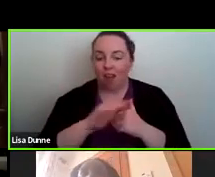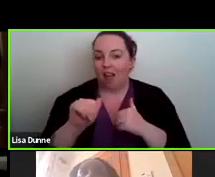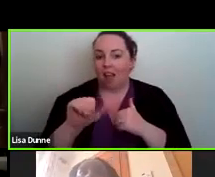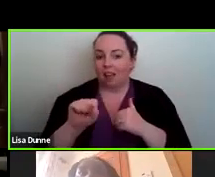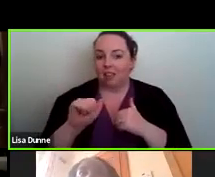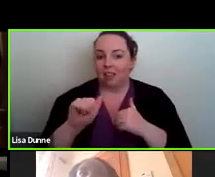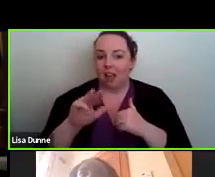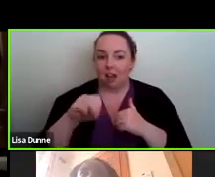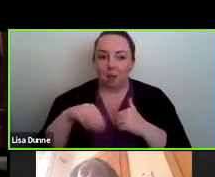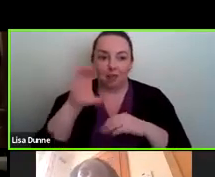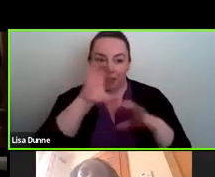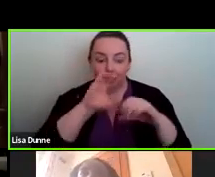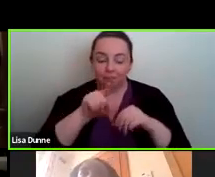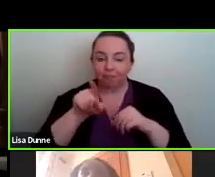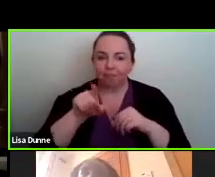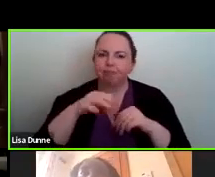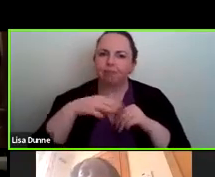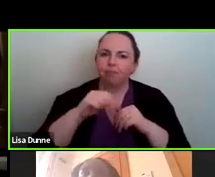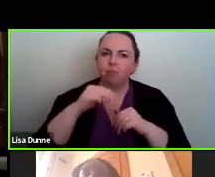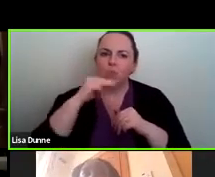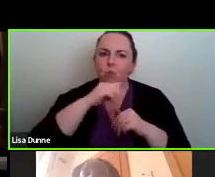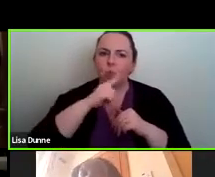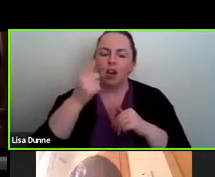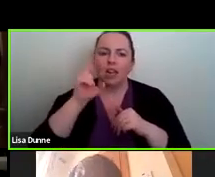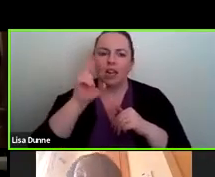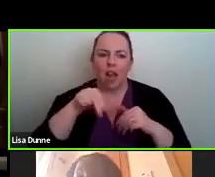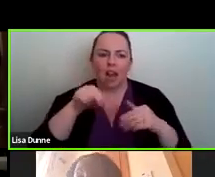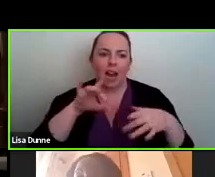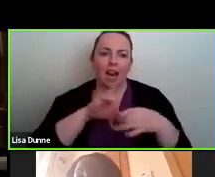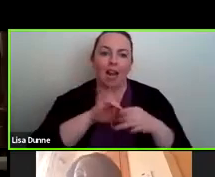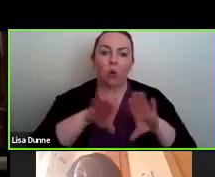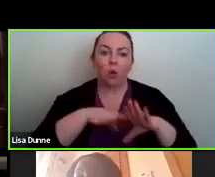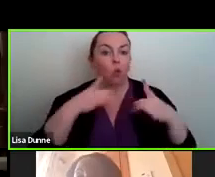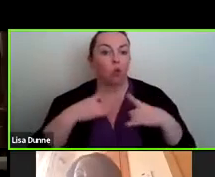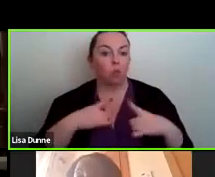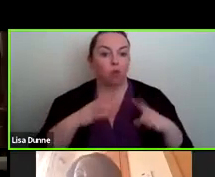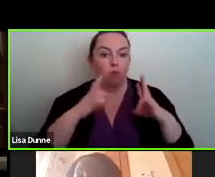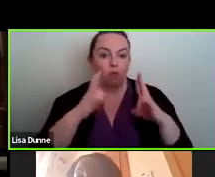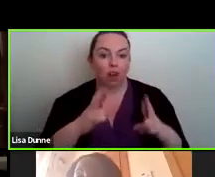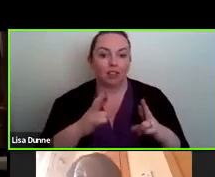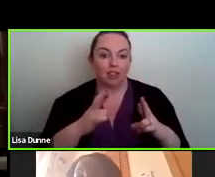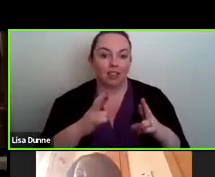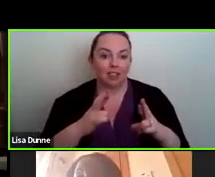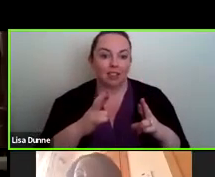the most important one that could fit with the human rights,